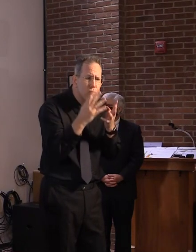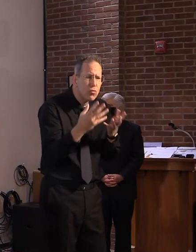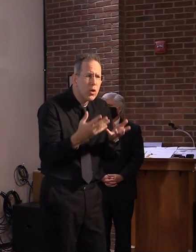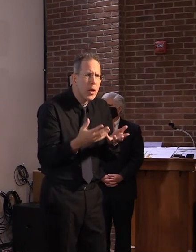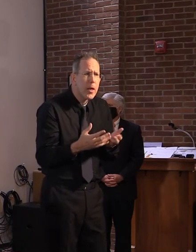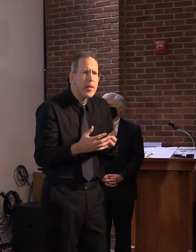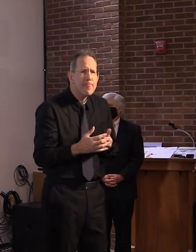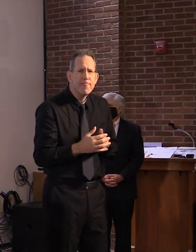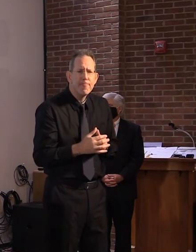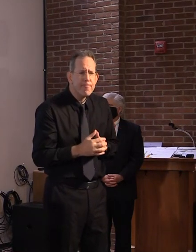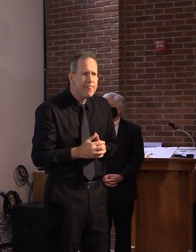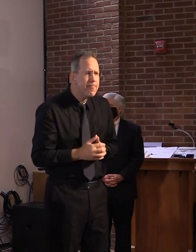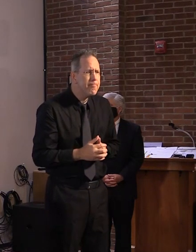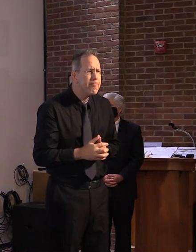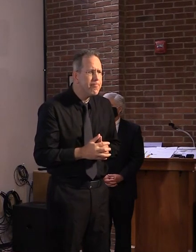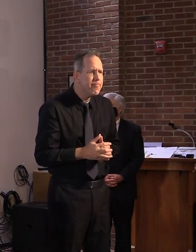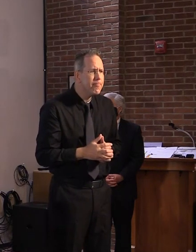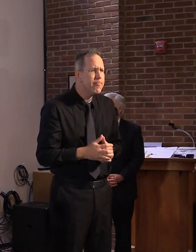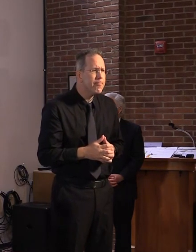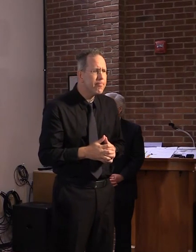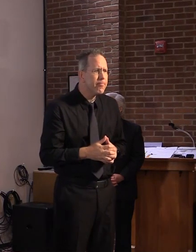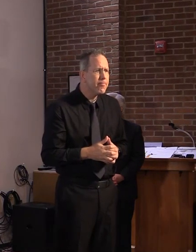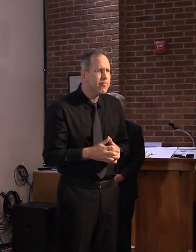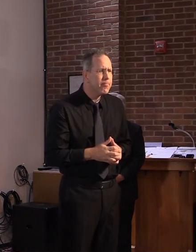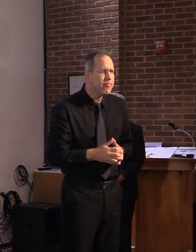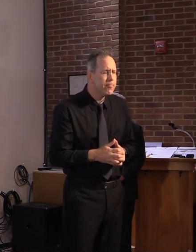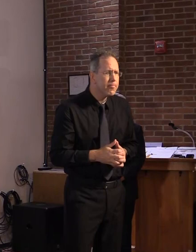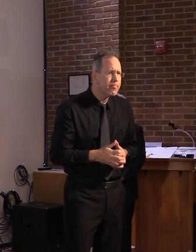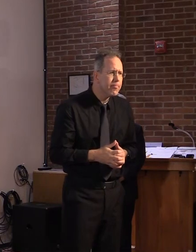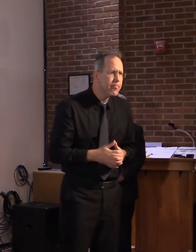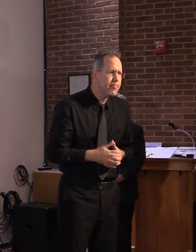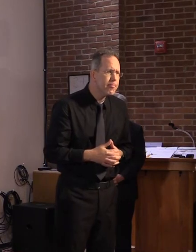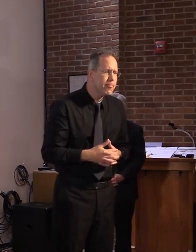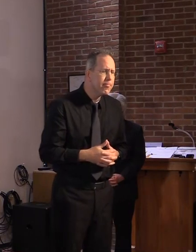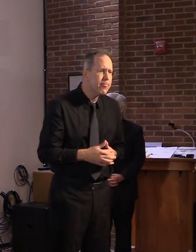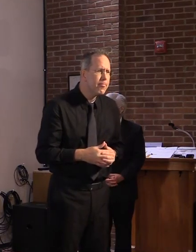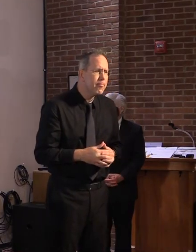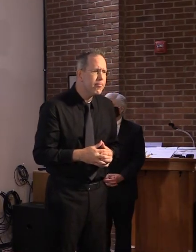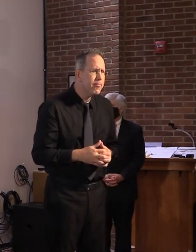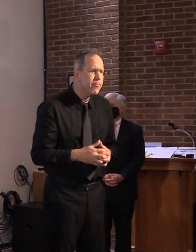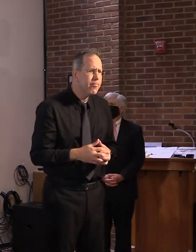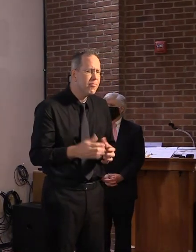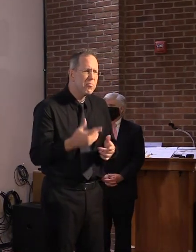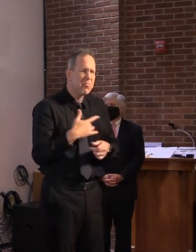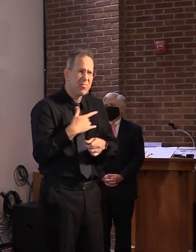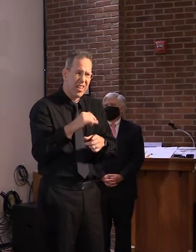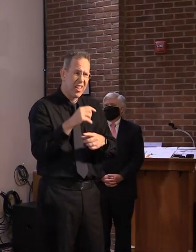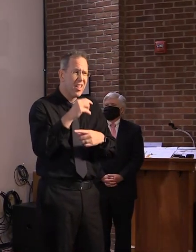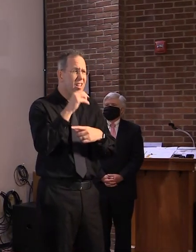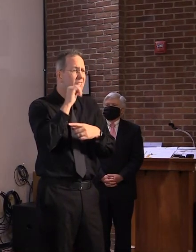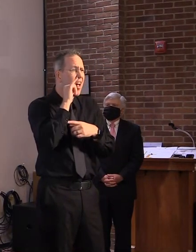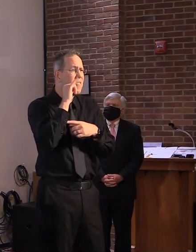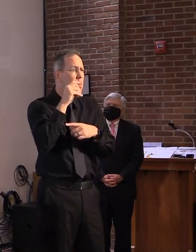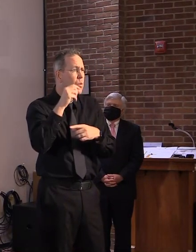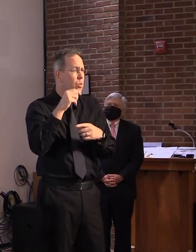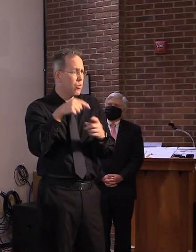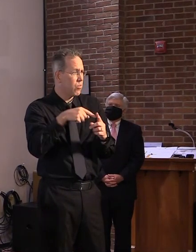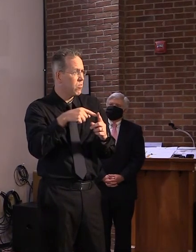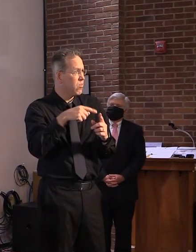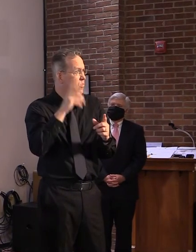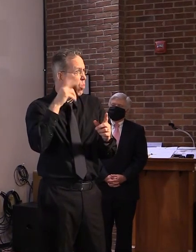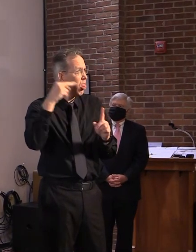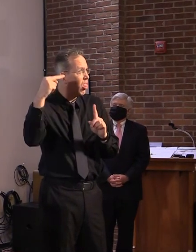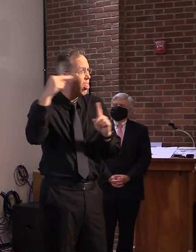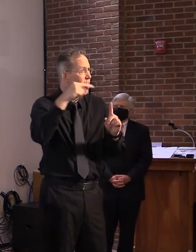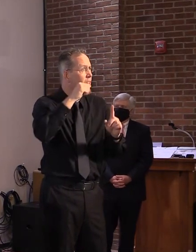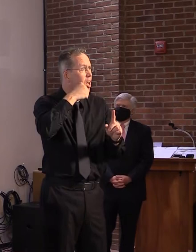personal privacy and the pros and cons of having that? Right. That is